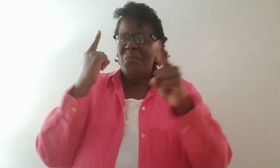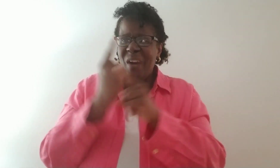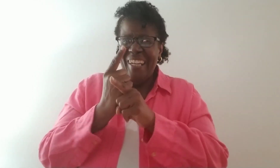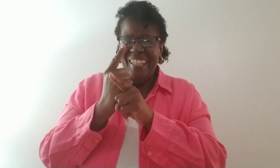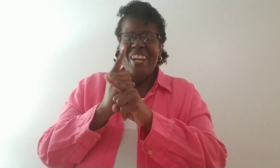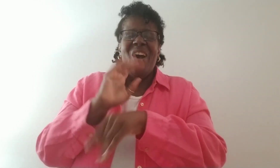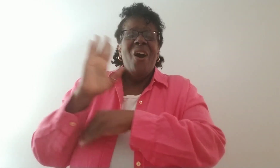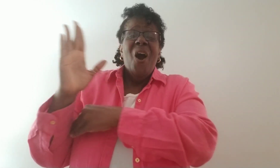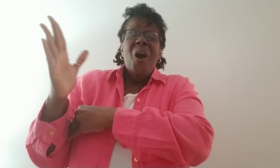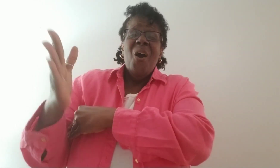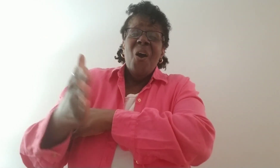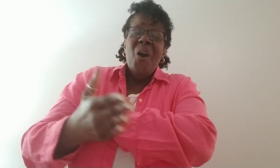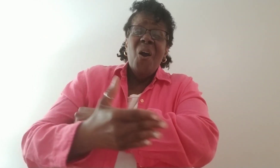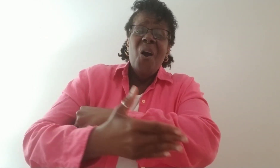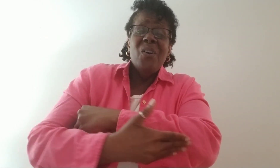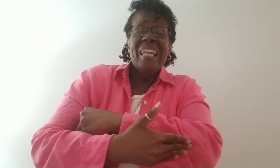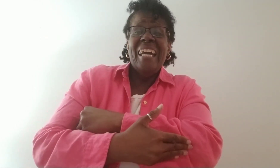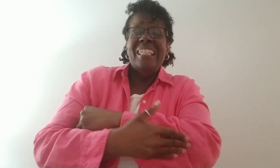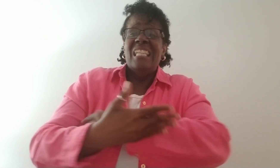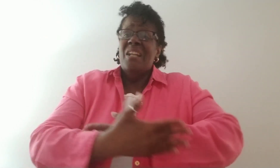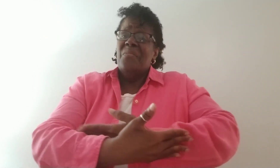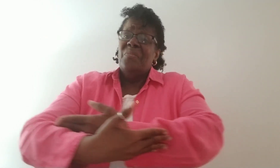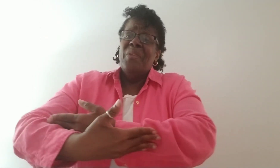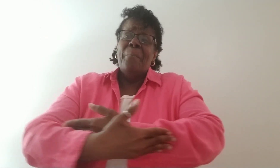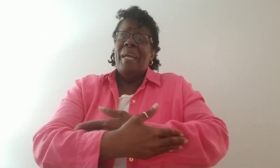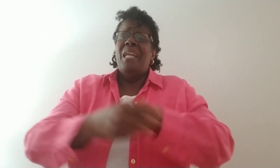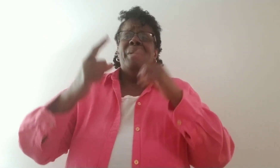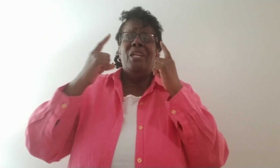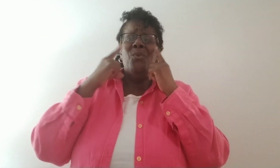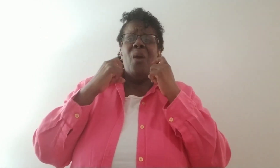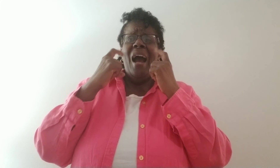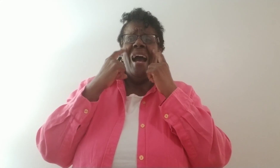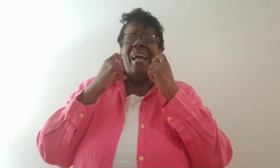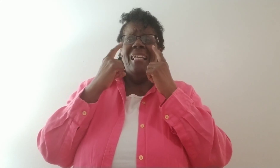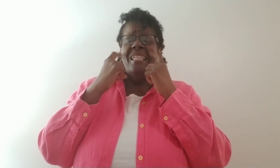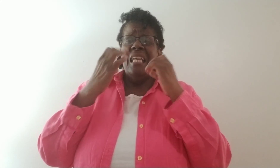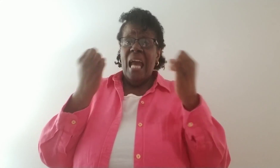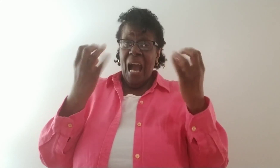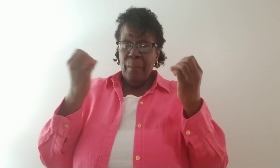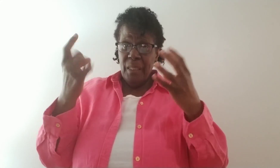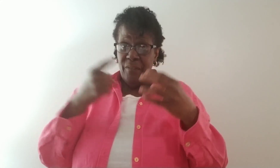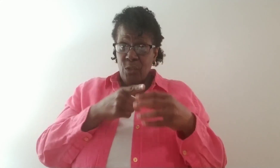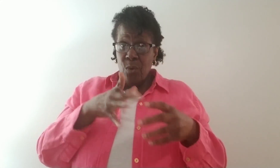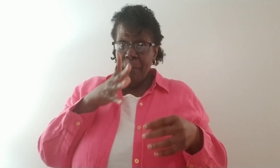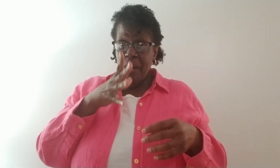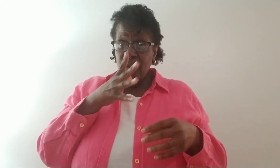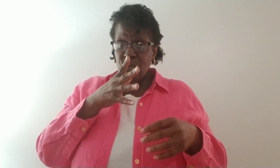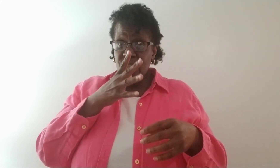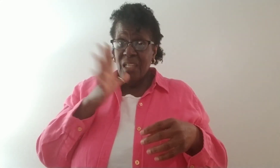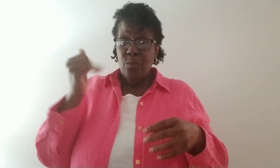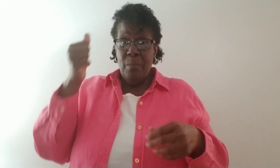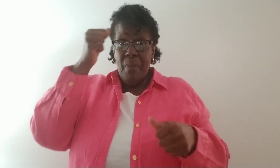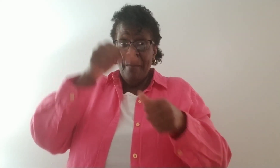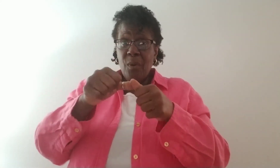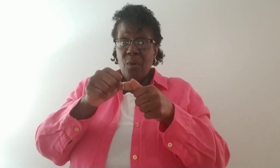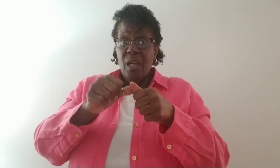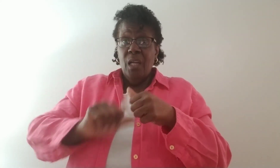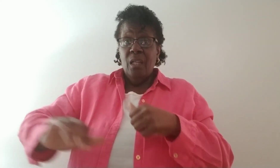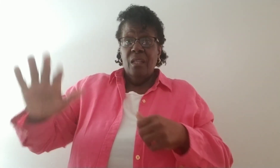Right, all night the baby cried. How many of you are mothers and remember when